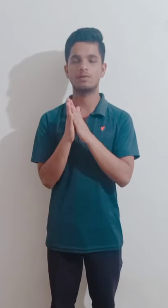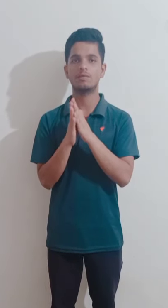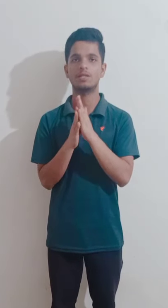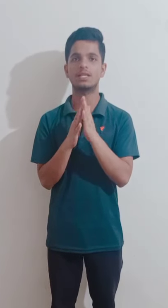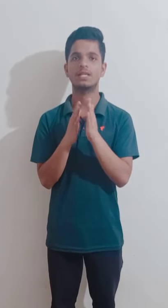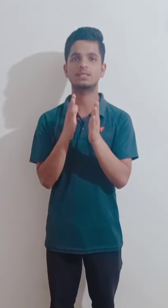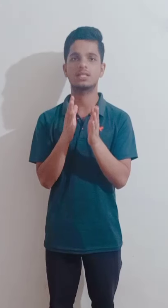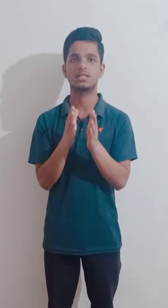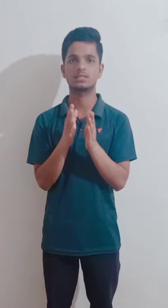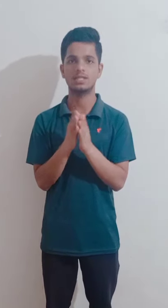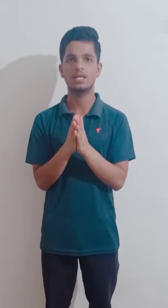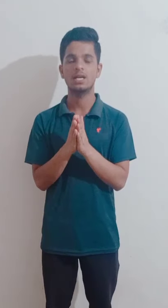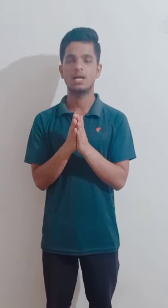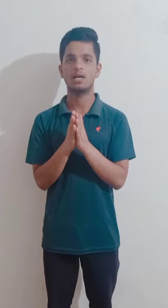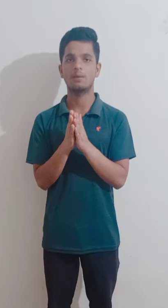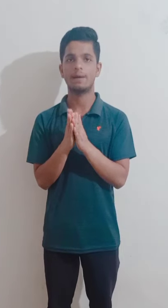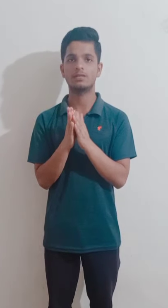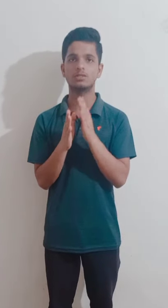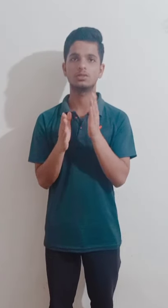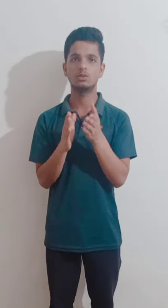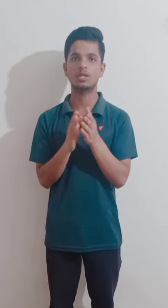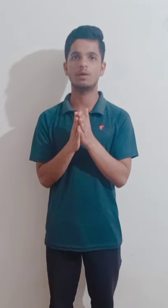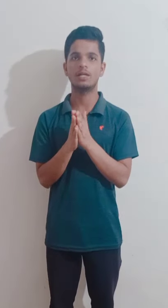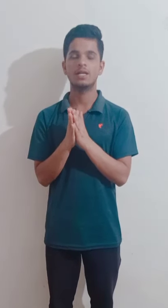create string by using new keyword,